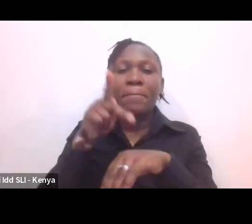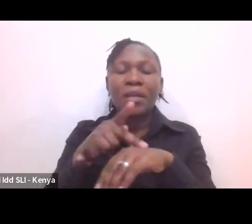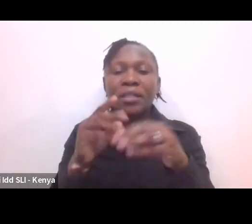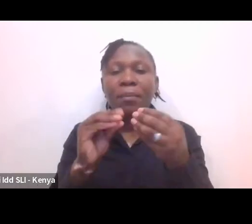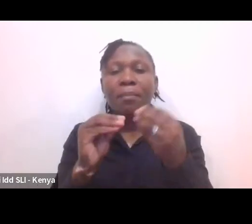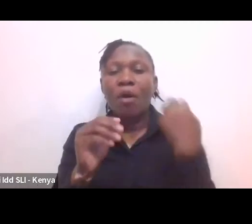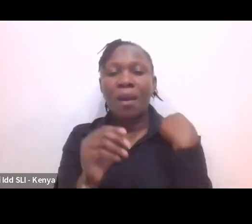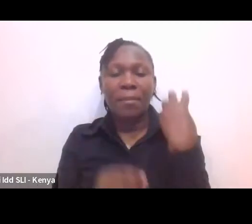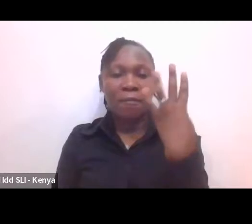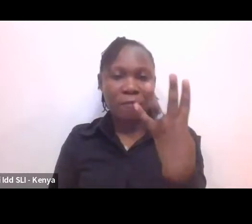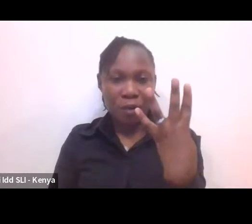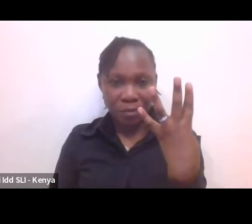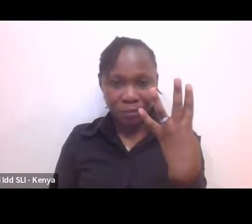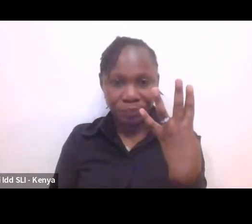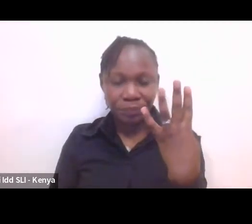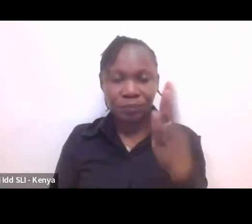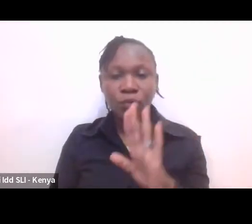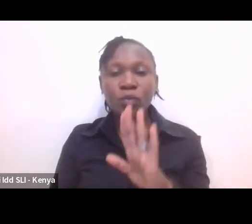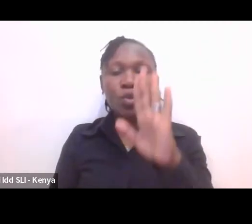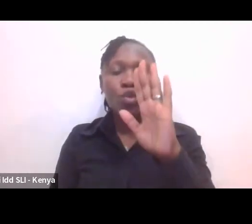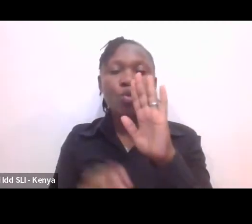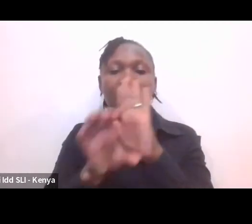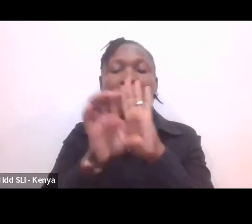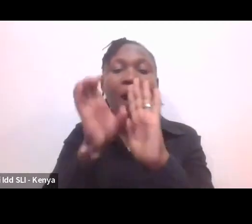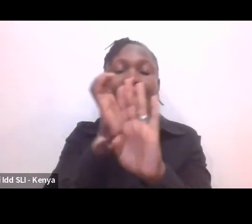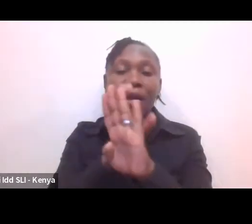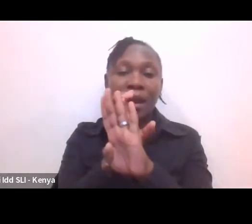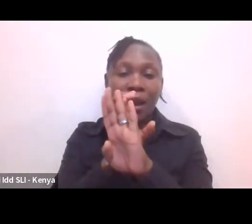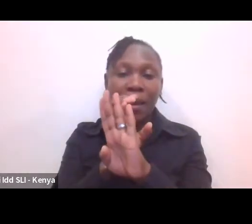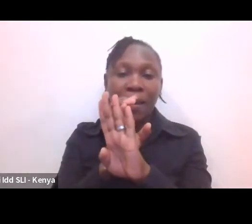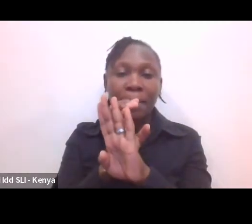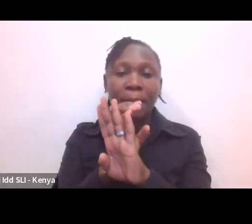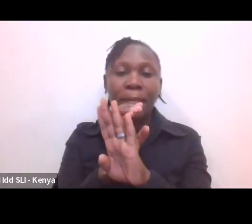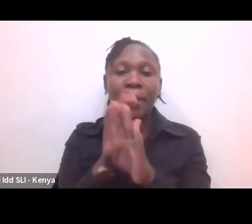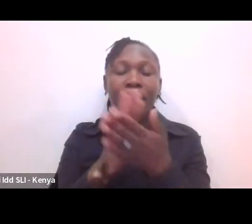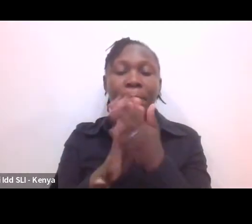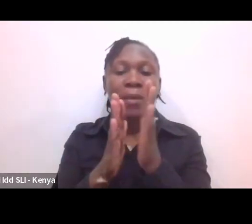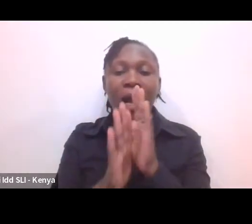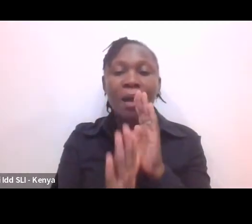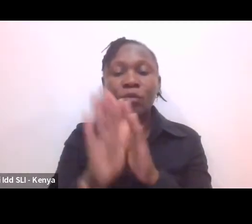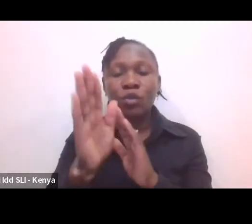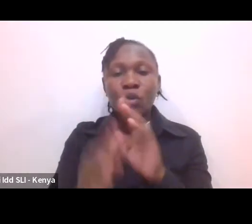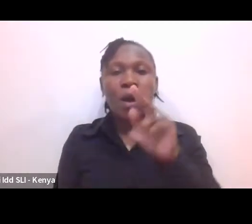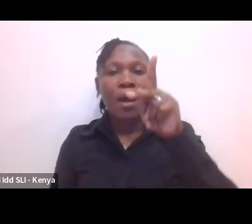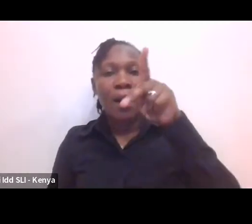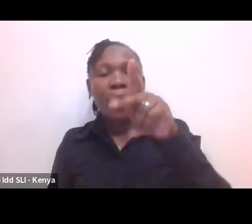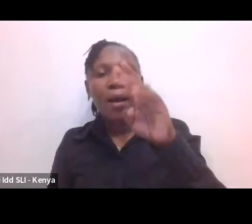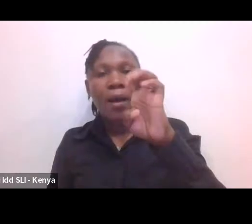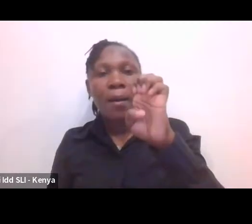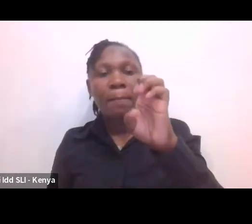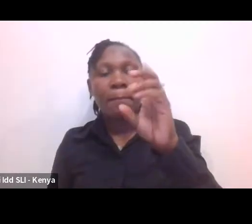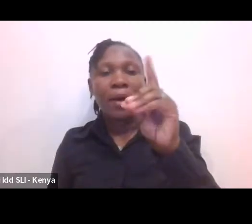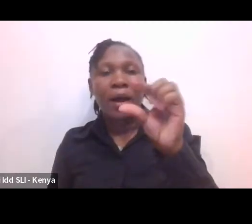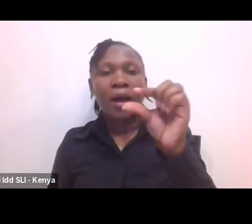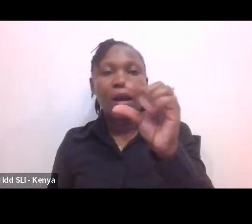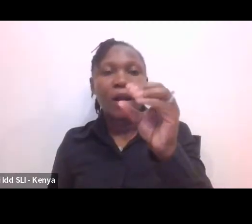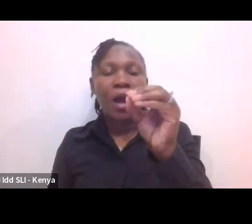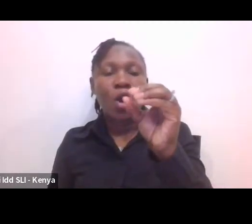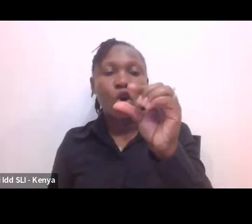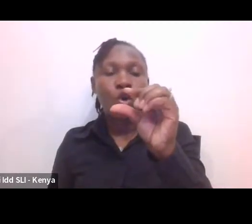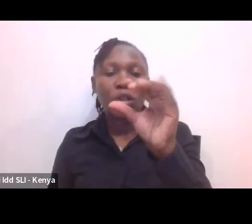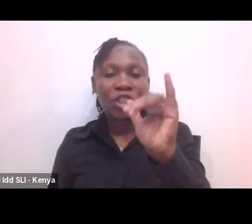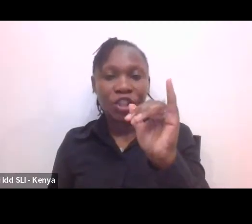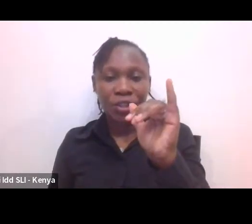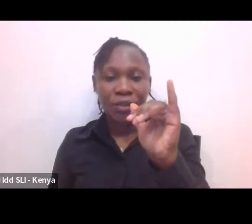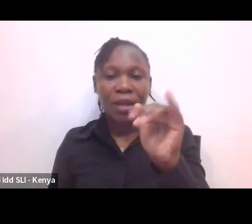Your curriculum is your pedagogy. In the words of Marshall McLuhan, the medium is the